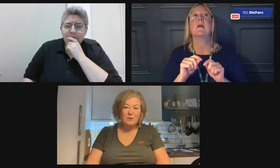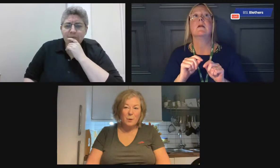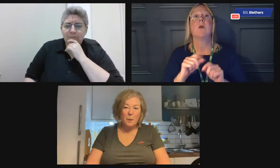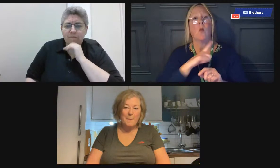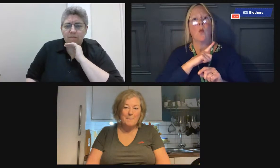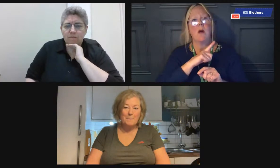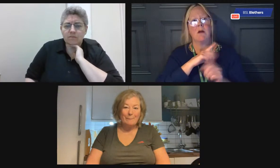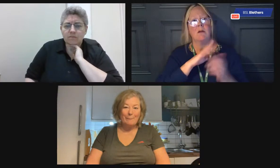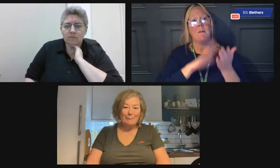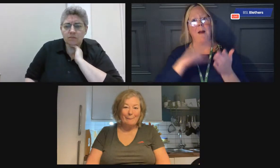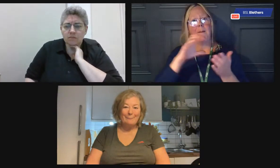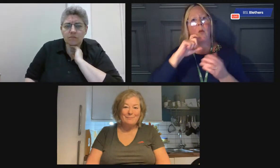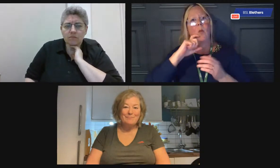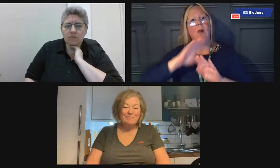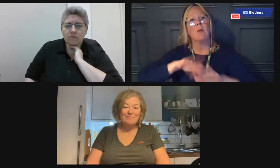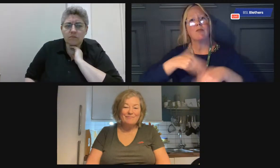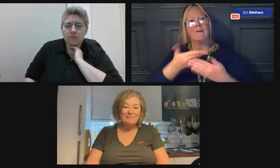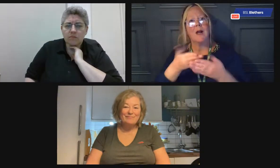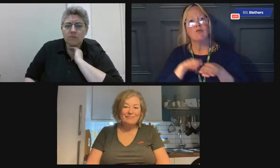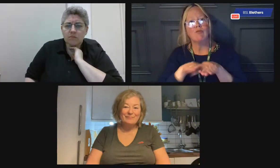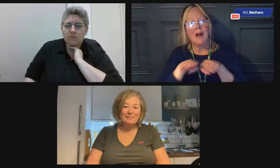different experiences.